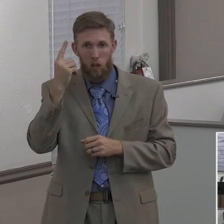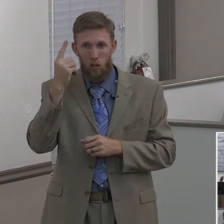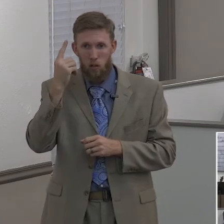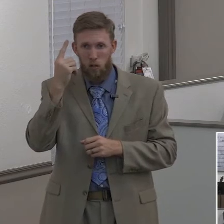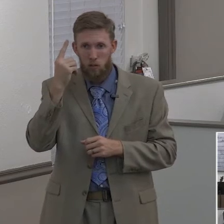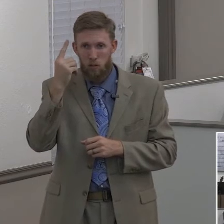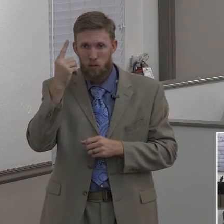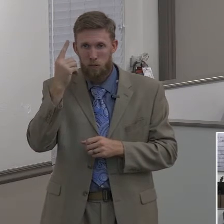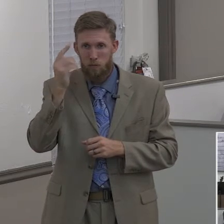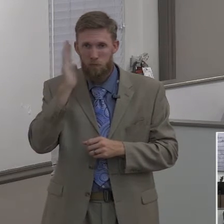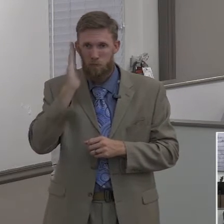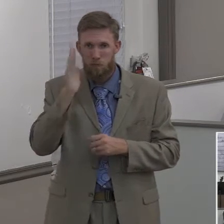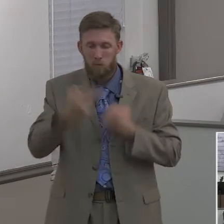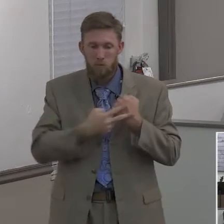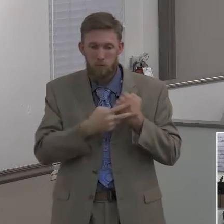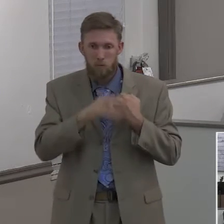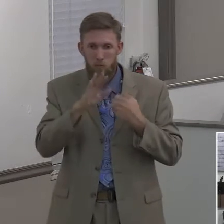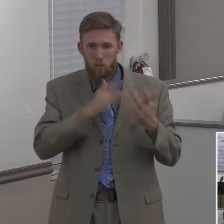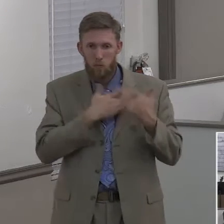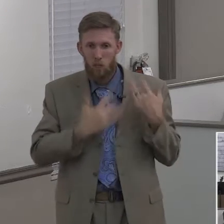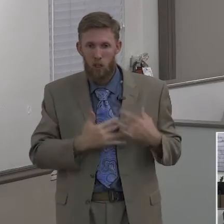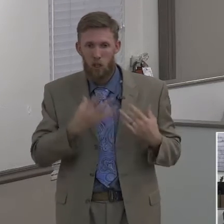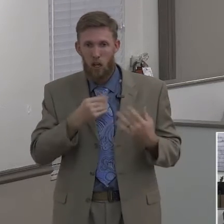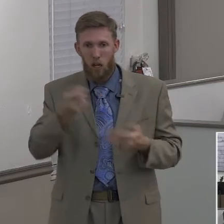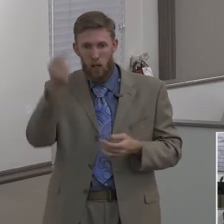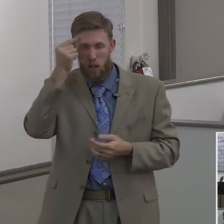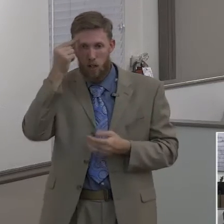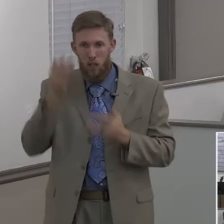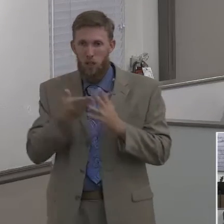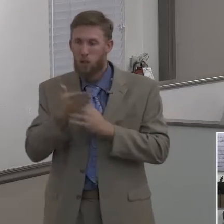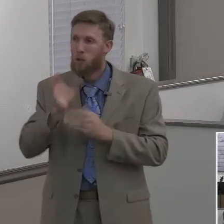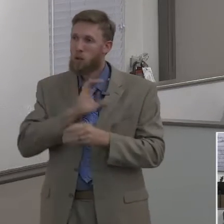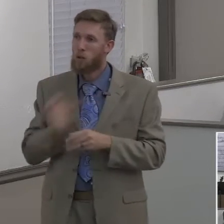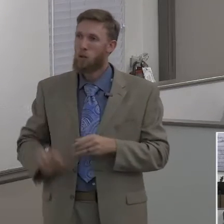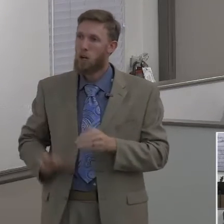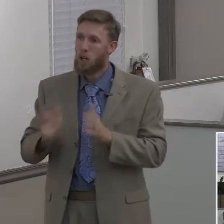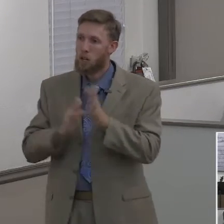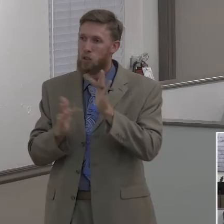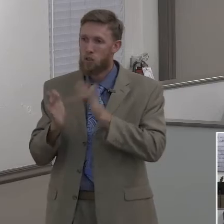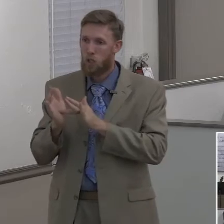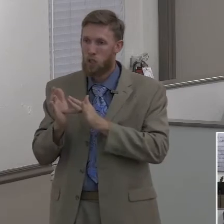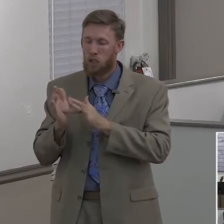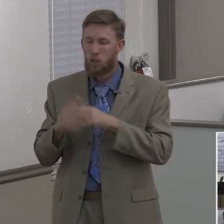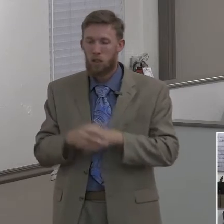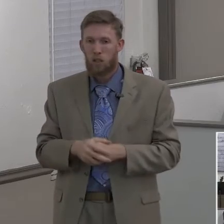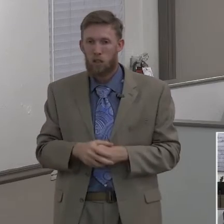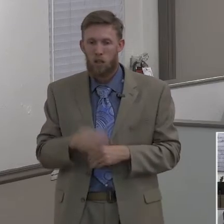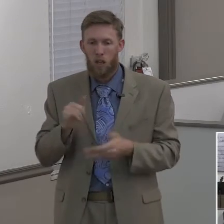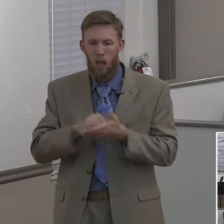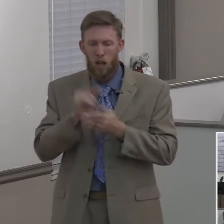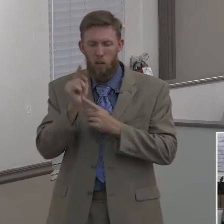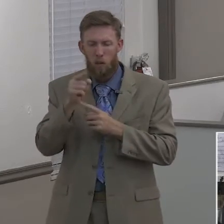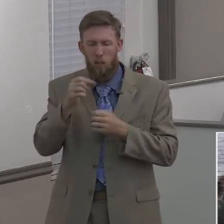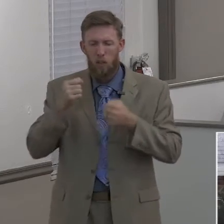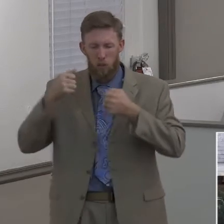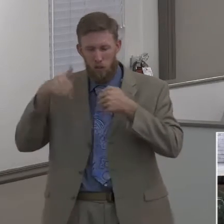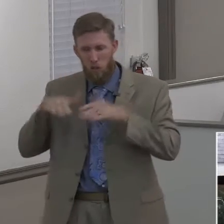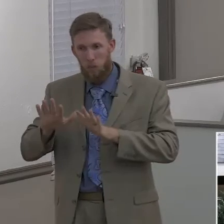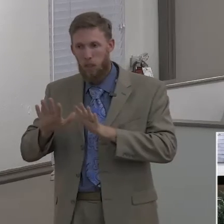understanding, shall keep your hearts and minds through Christ Jesus. So the moment you